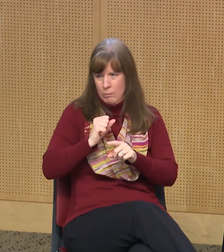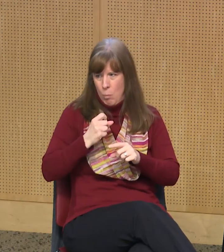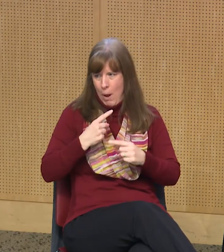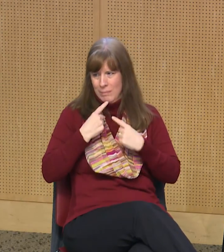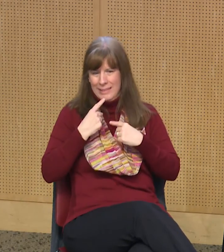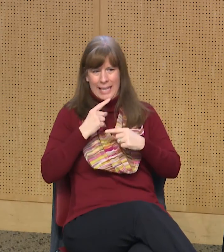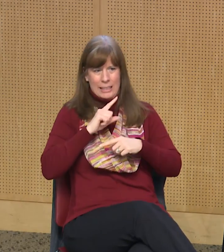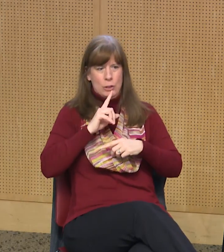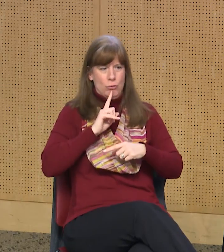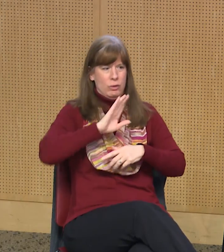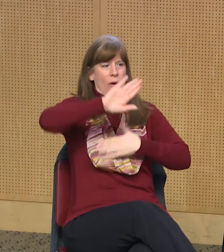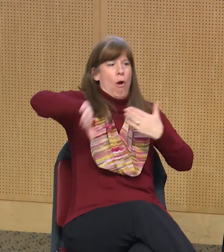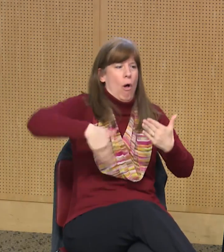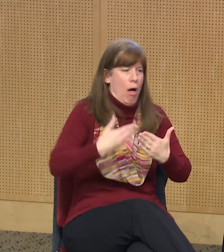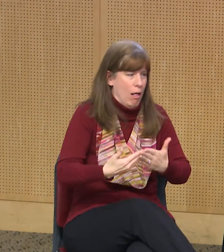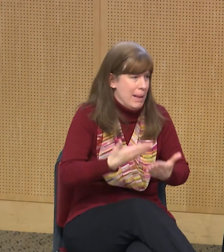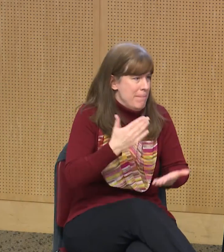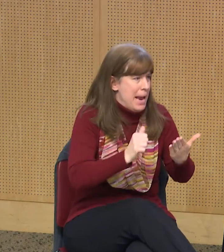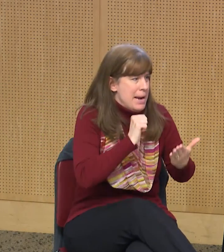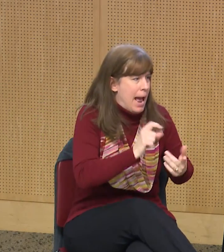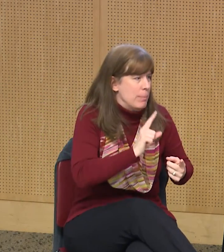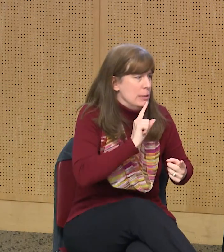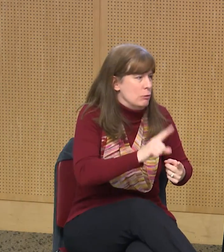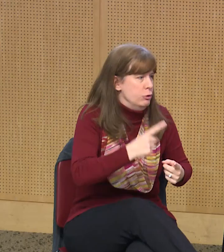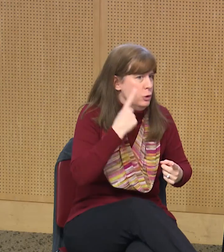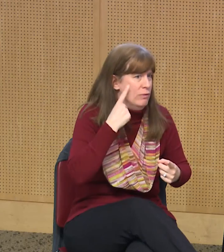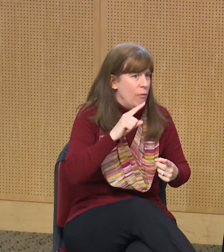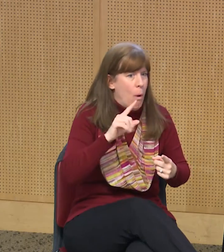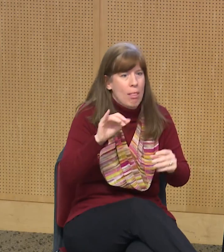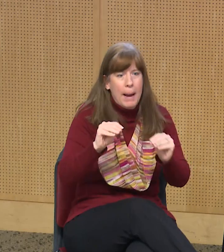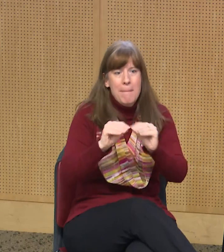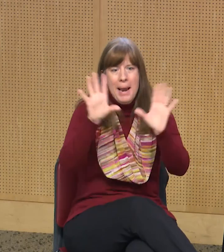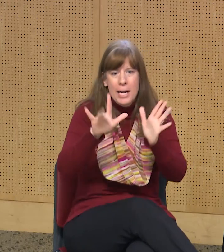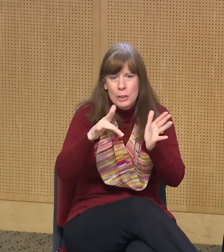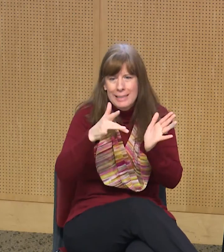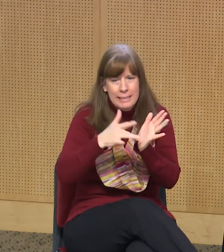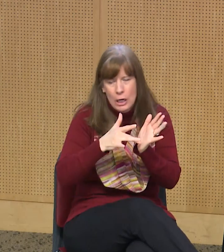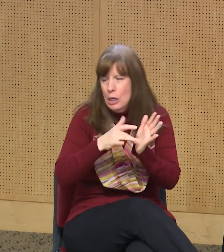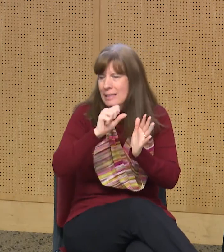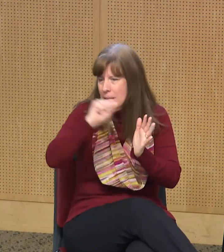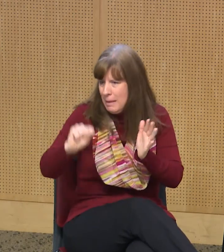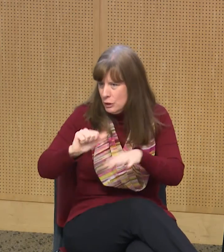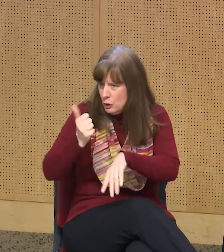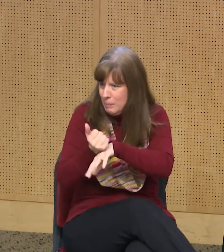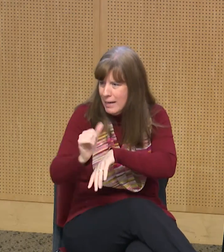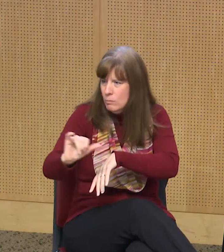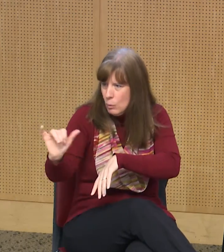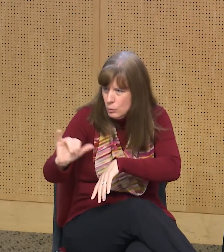that. You know, when we say all, like for the Magic Center, that's another